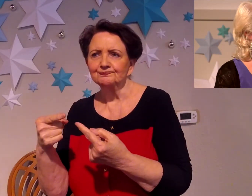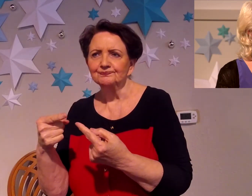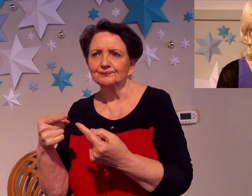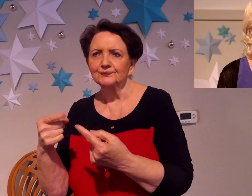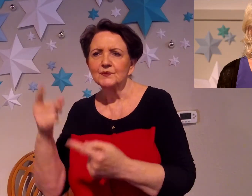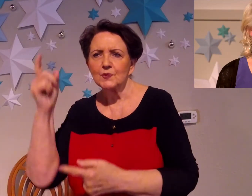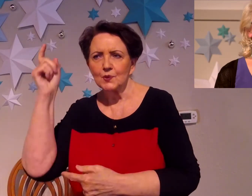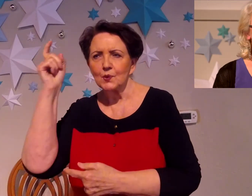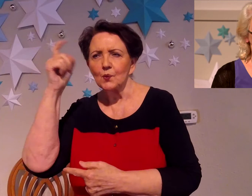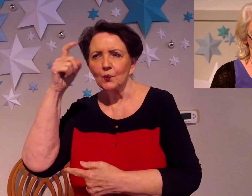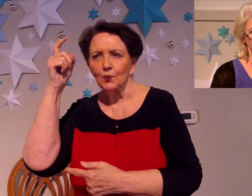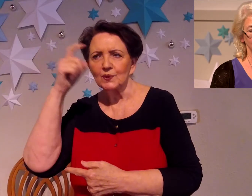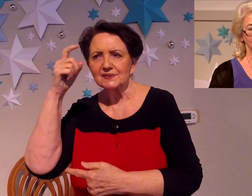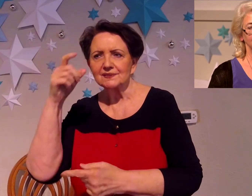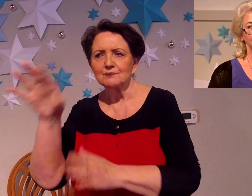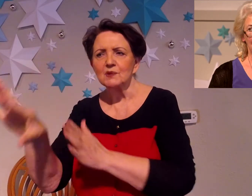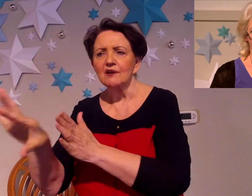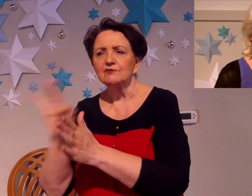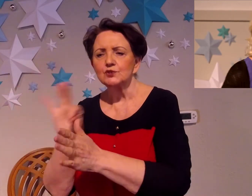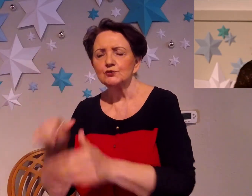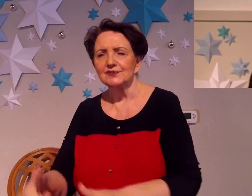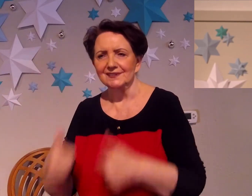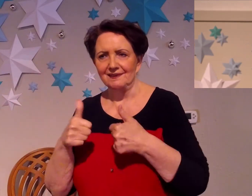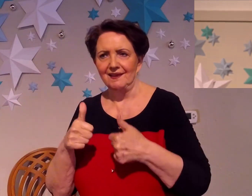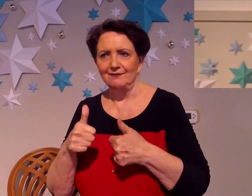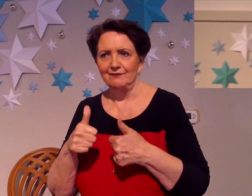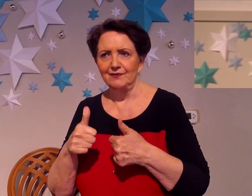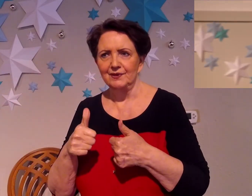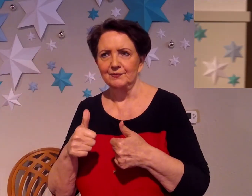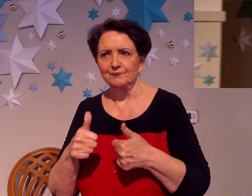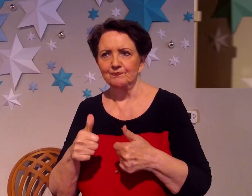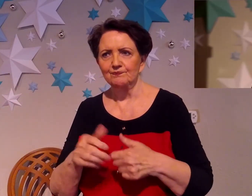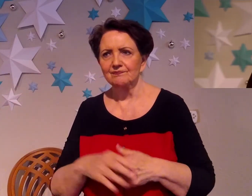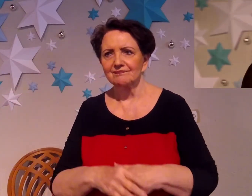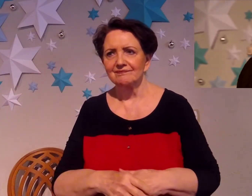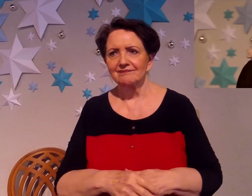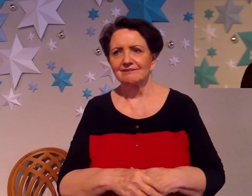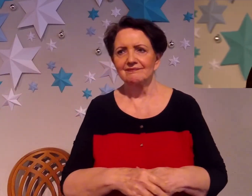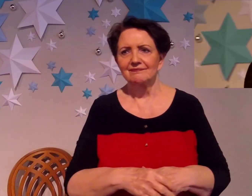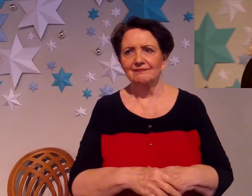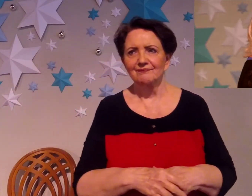the wisdom of choosing life.